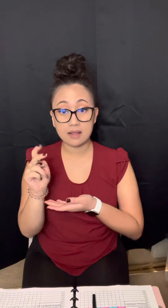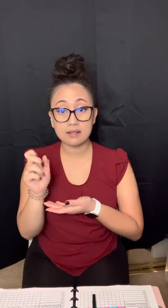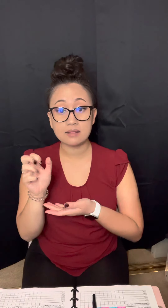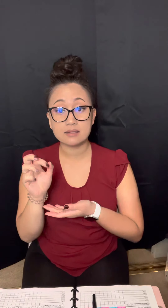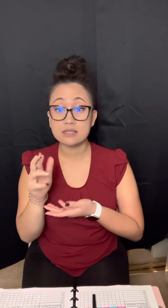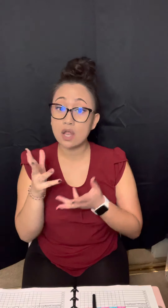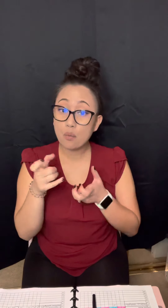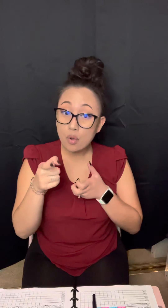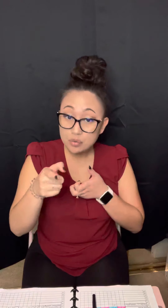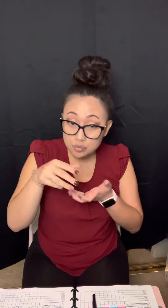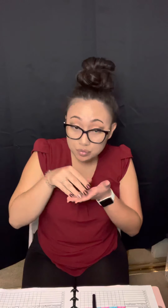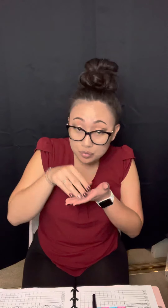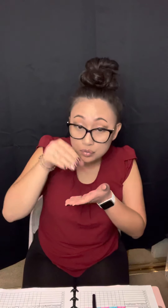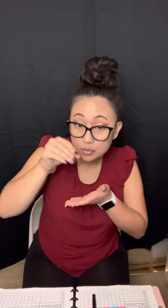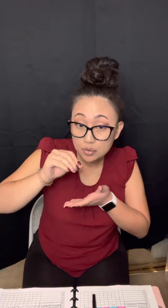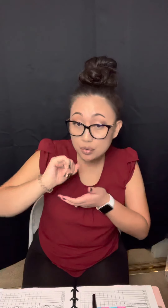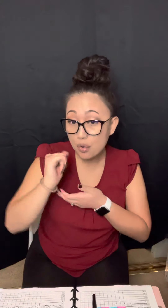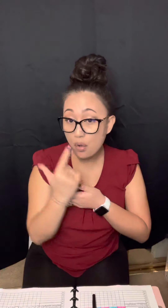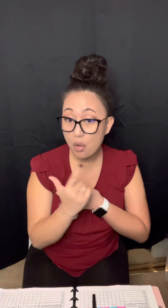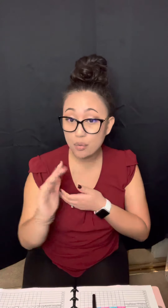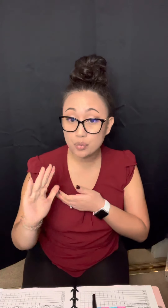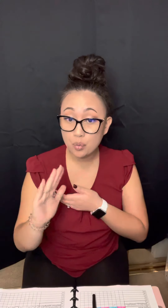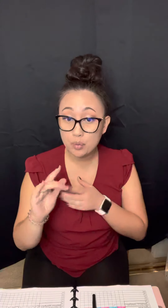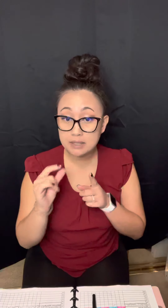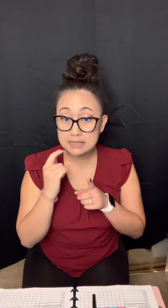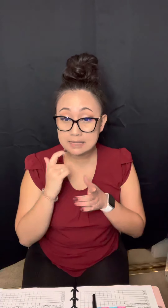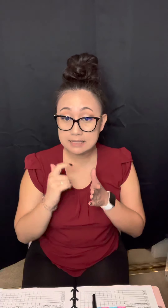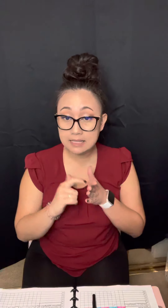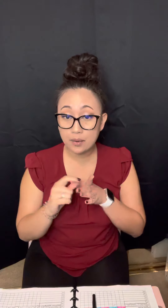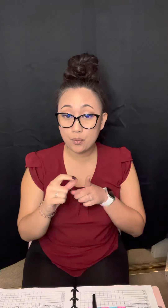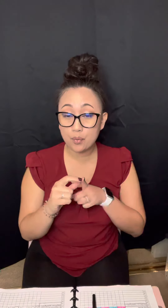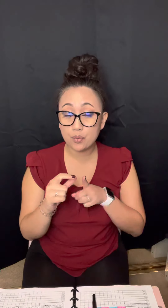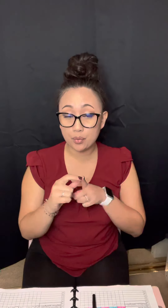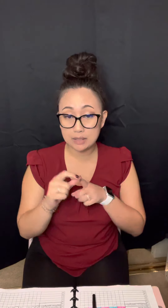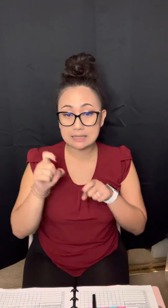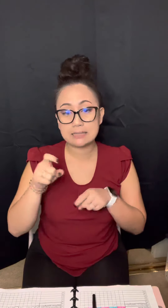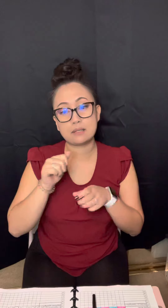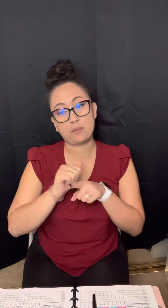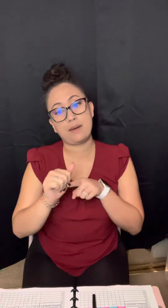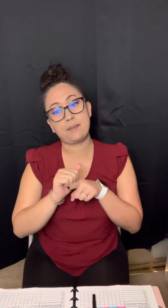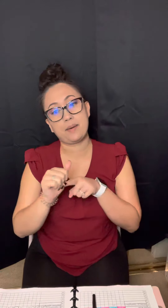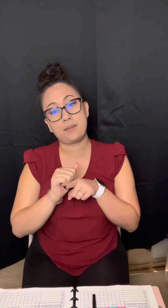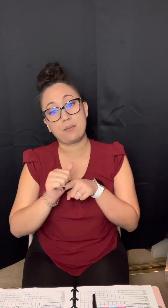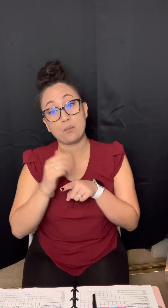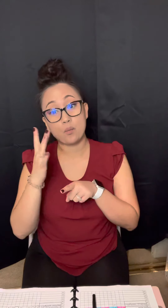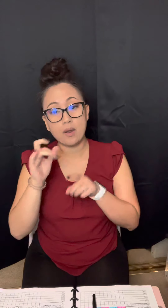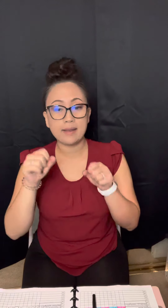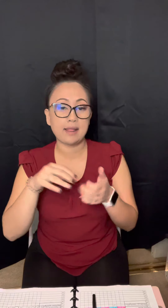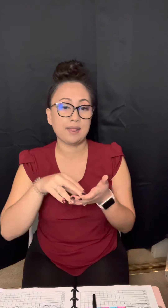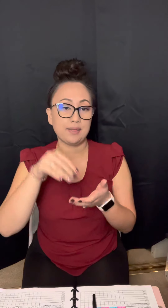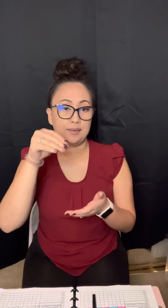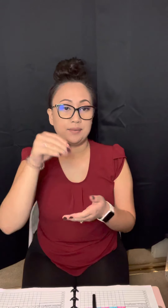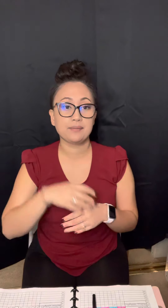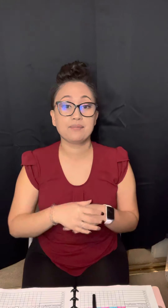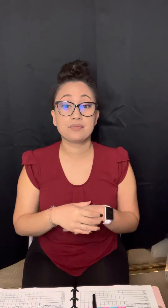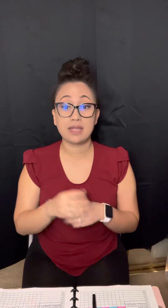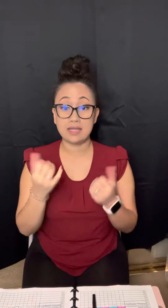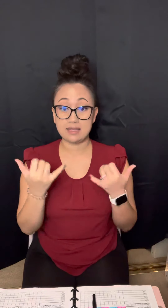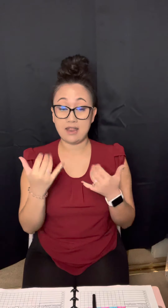learn all your sight words. You need to practice, practice, practice so you can learn. Okay? Everybody with me. Ready? Let's sign them